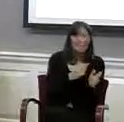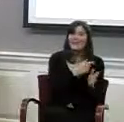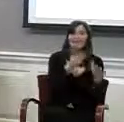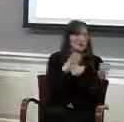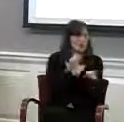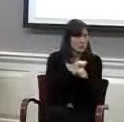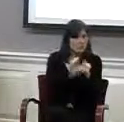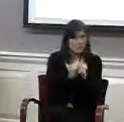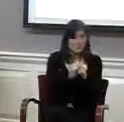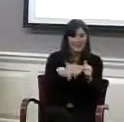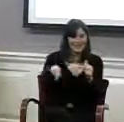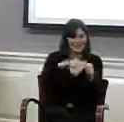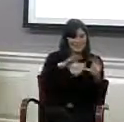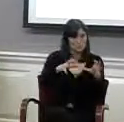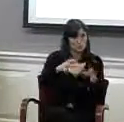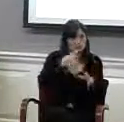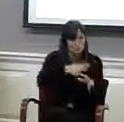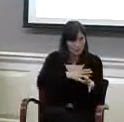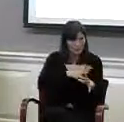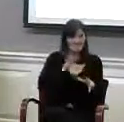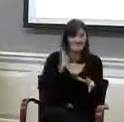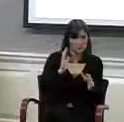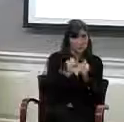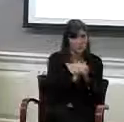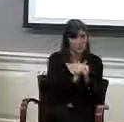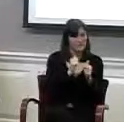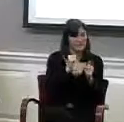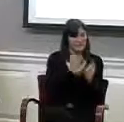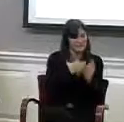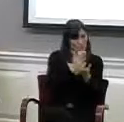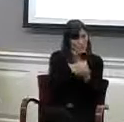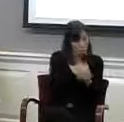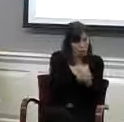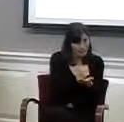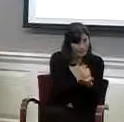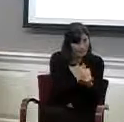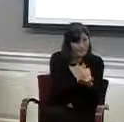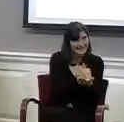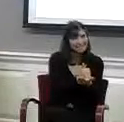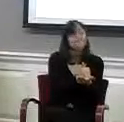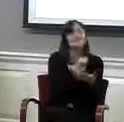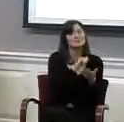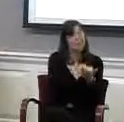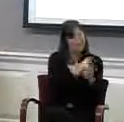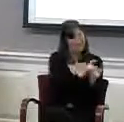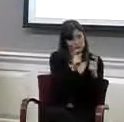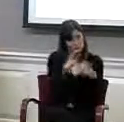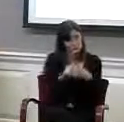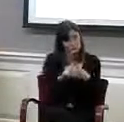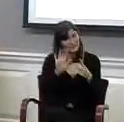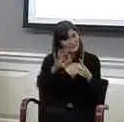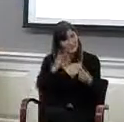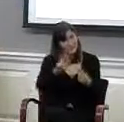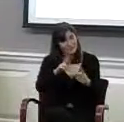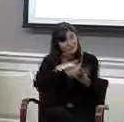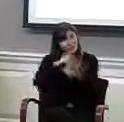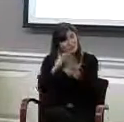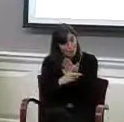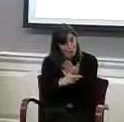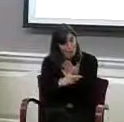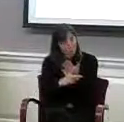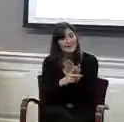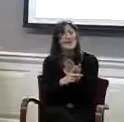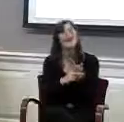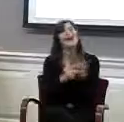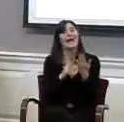past. This informed the modules that they incorporated into their human rights education program, as well as their understanding of the skills